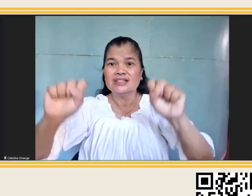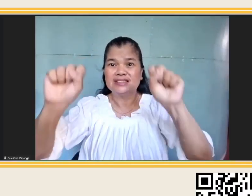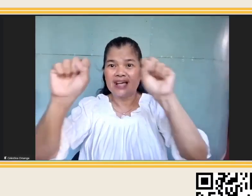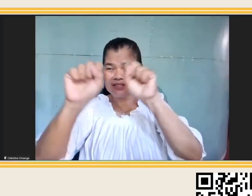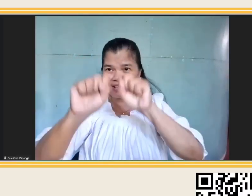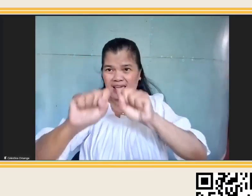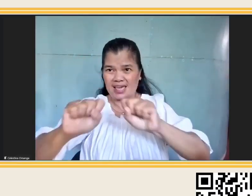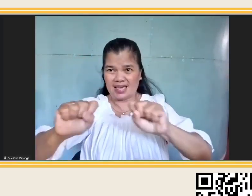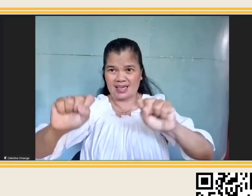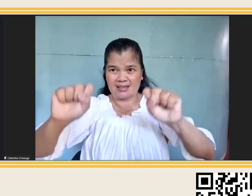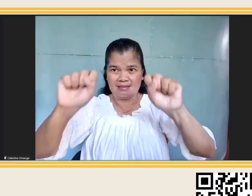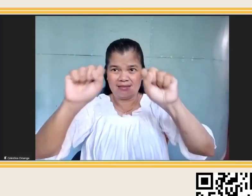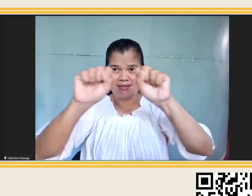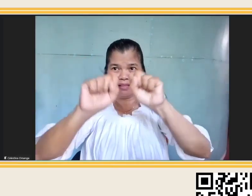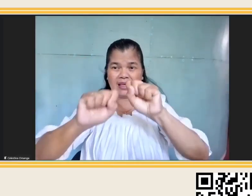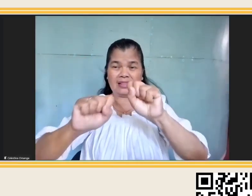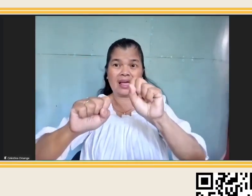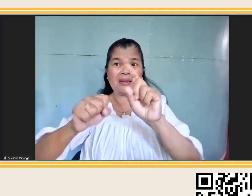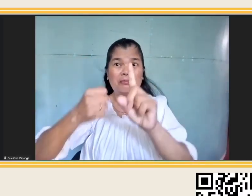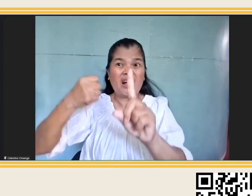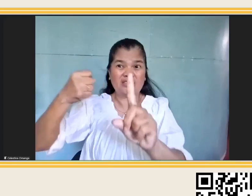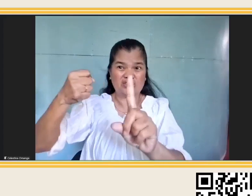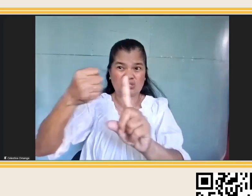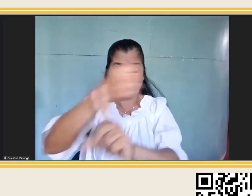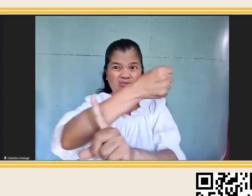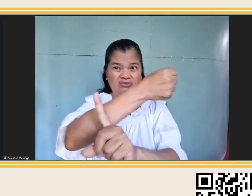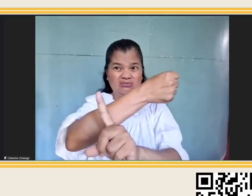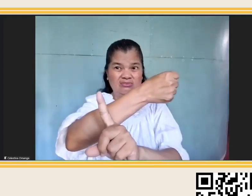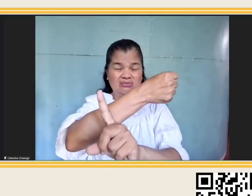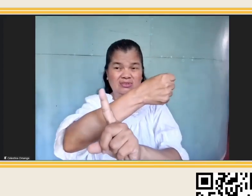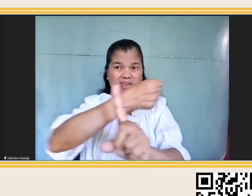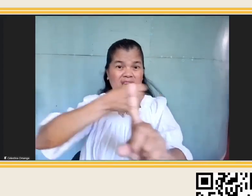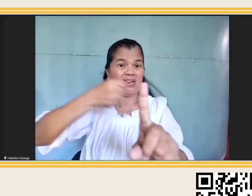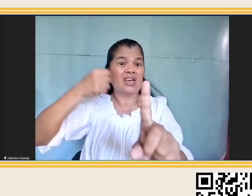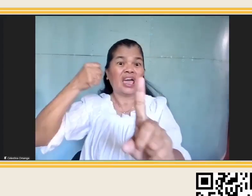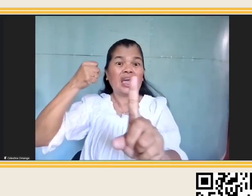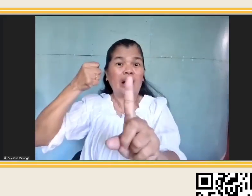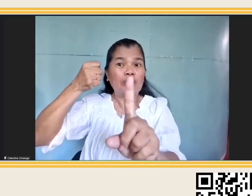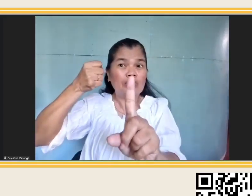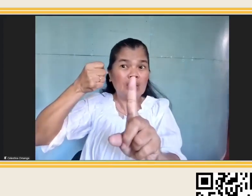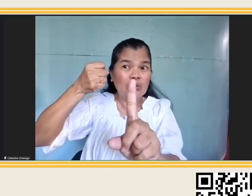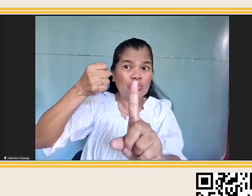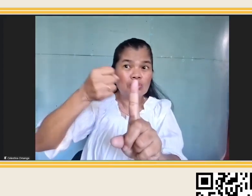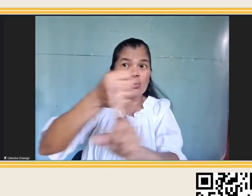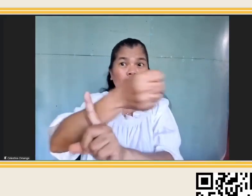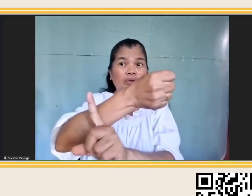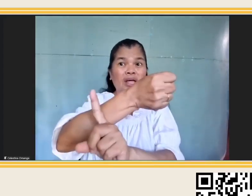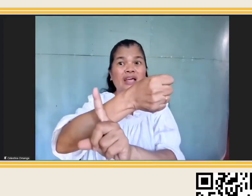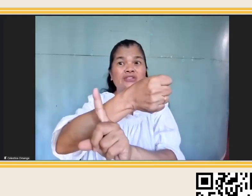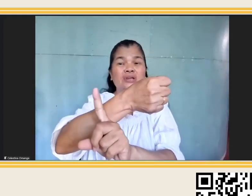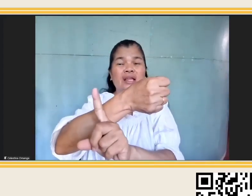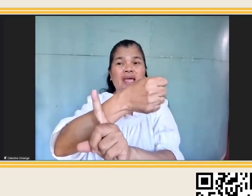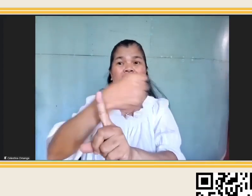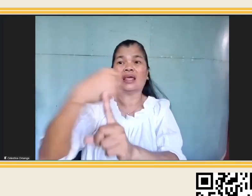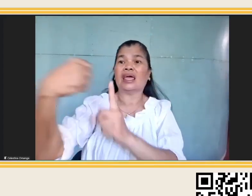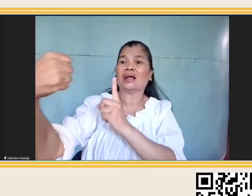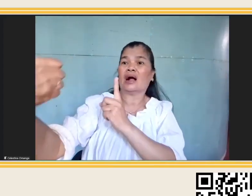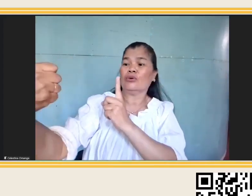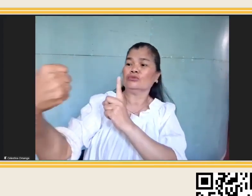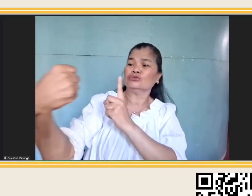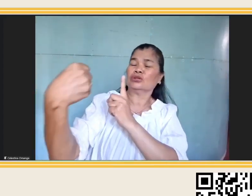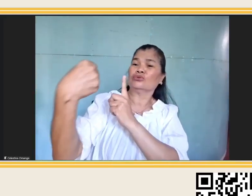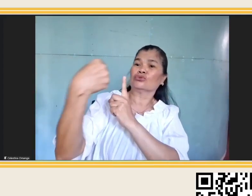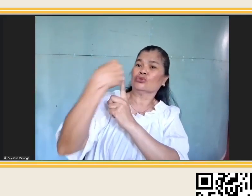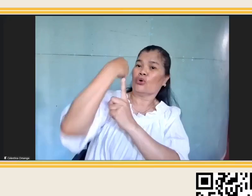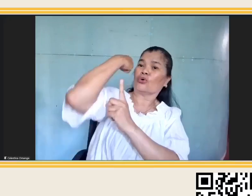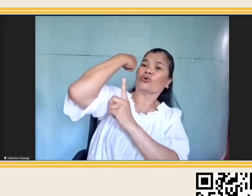for Saturday. And then punch. Okay? Ikaw yung nanuntok. Directional yan. Ikaw